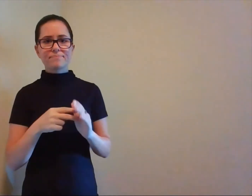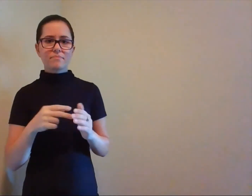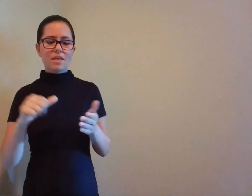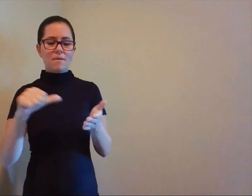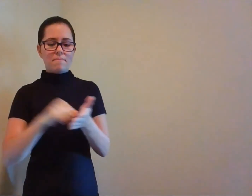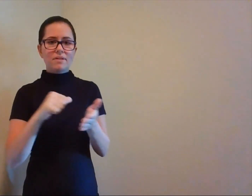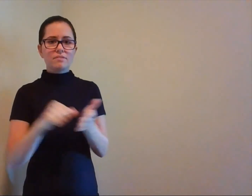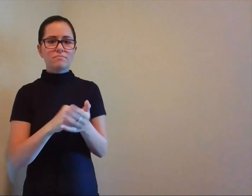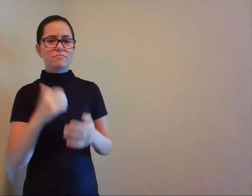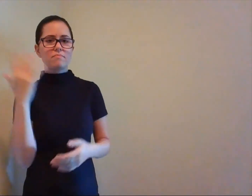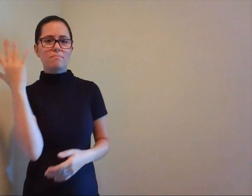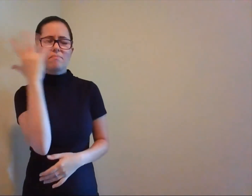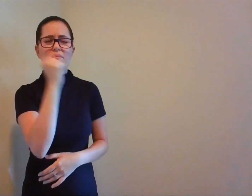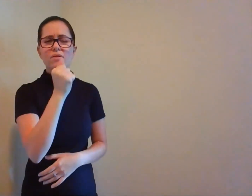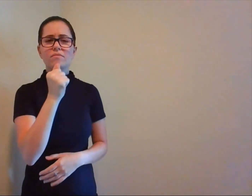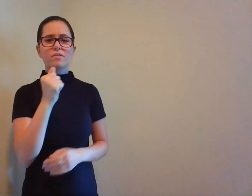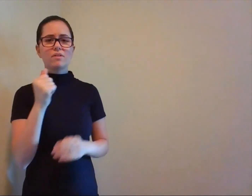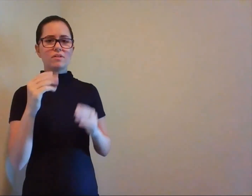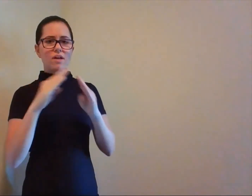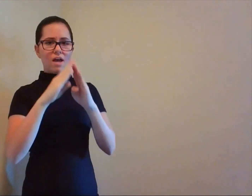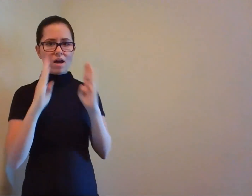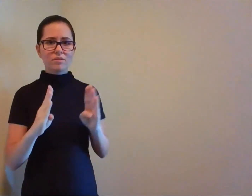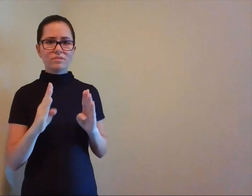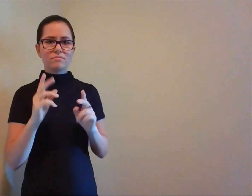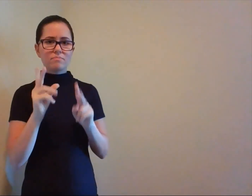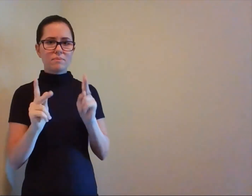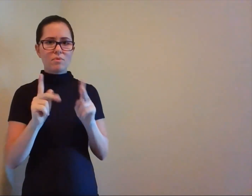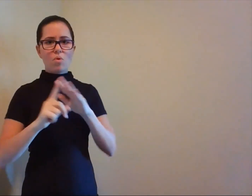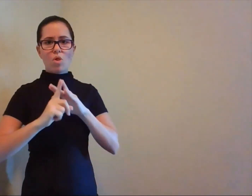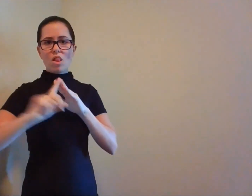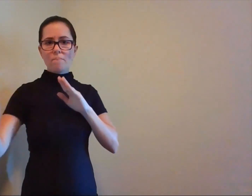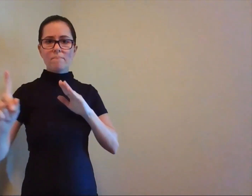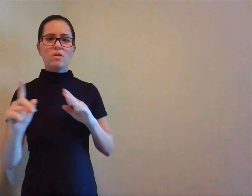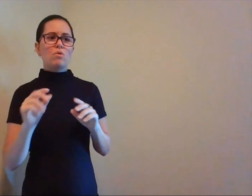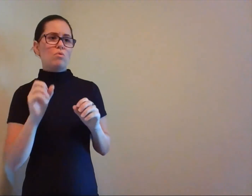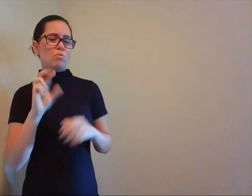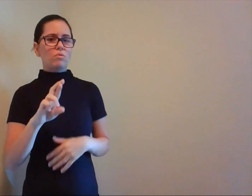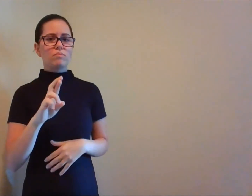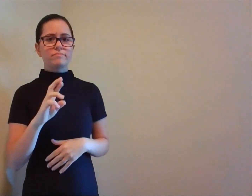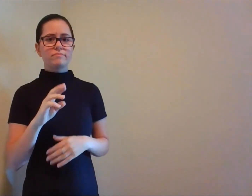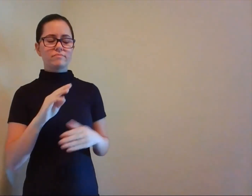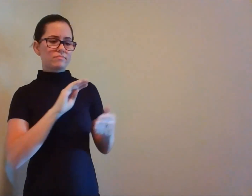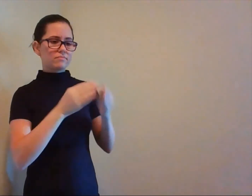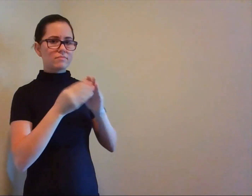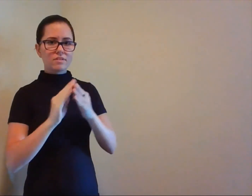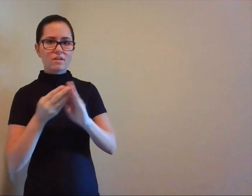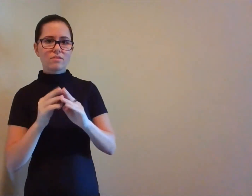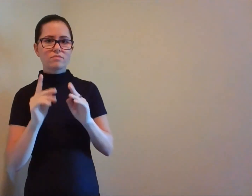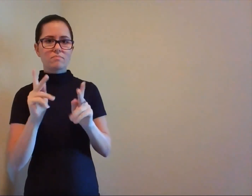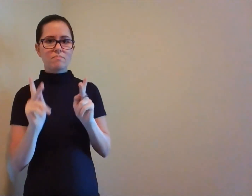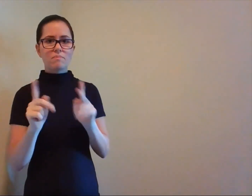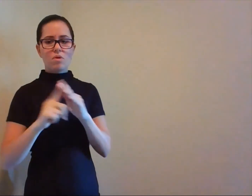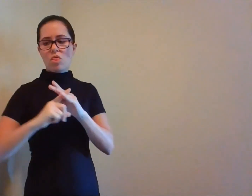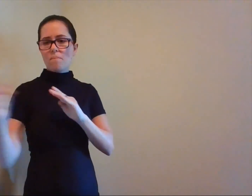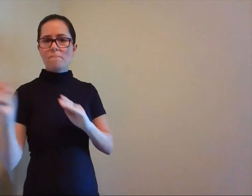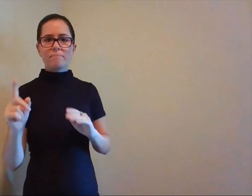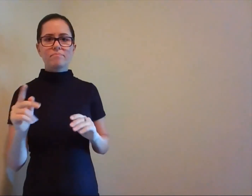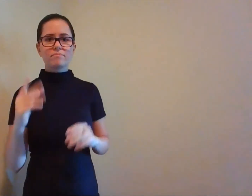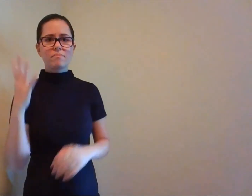that. It's different when you're camping there. We are going to get to